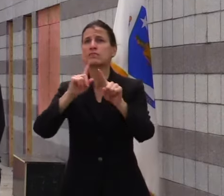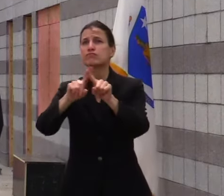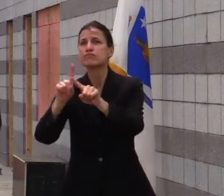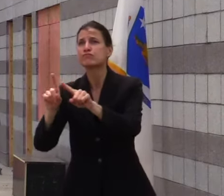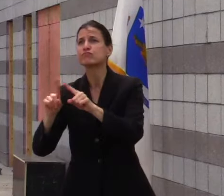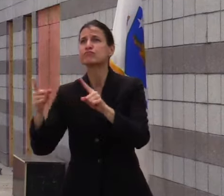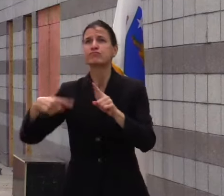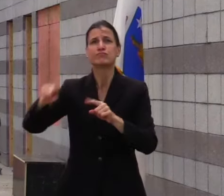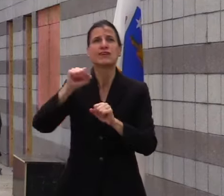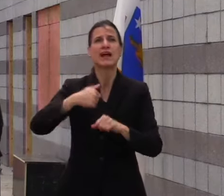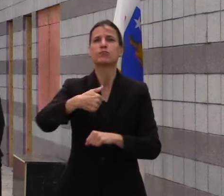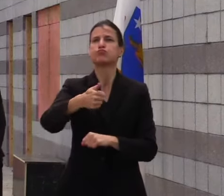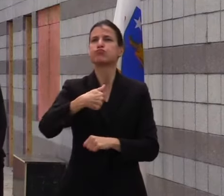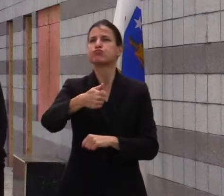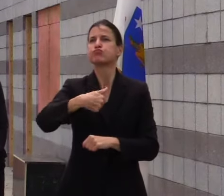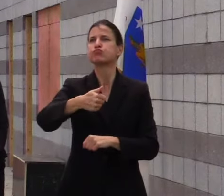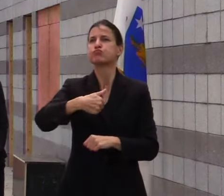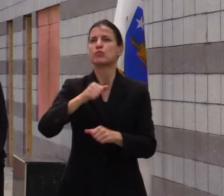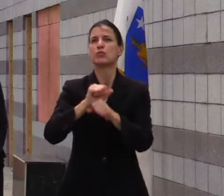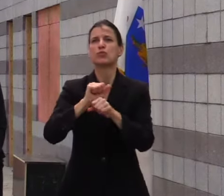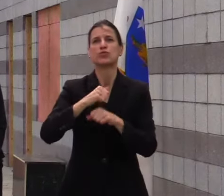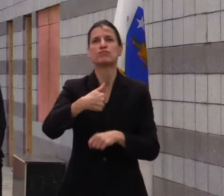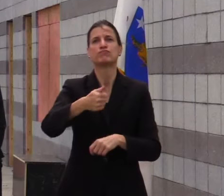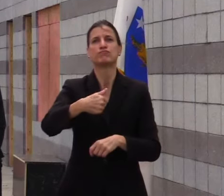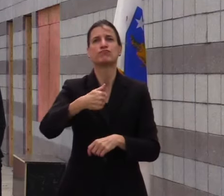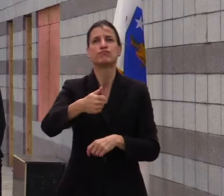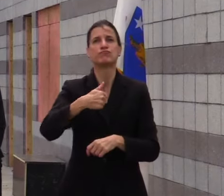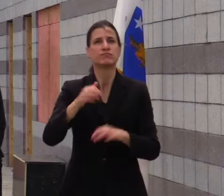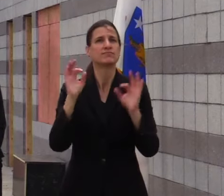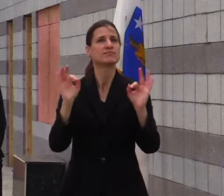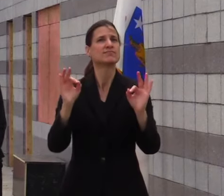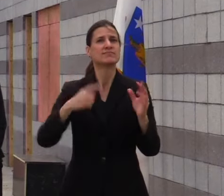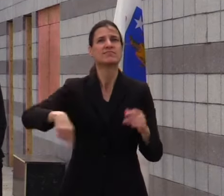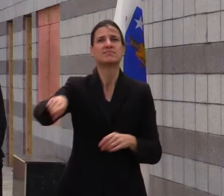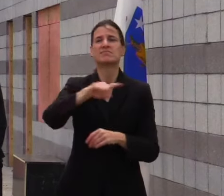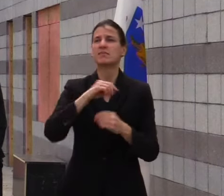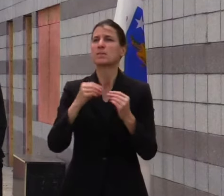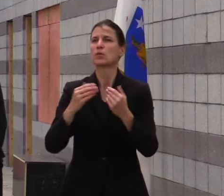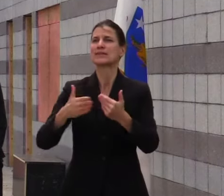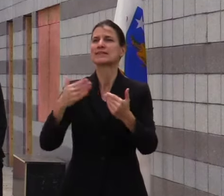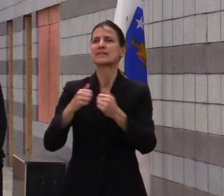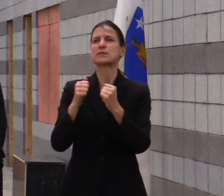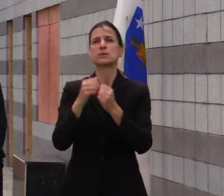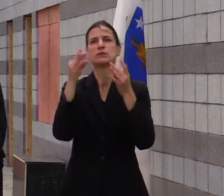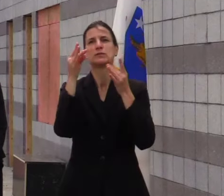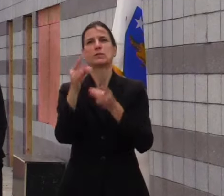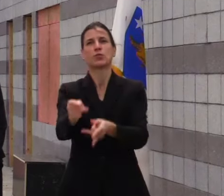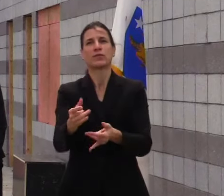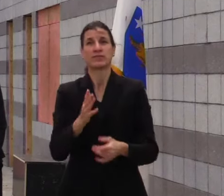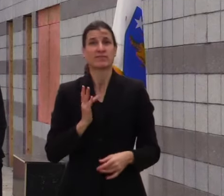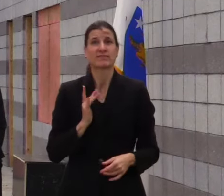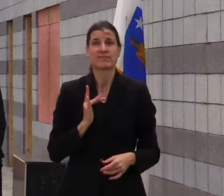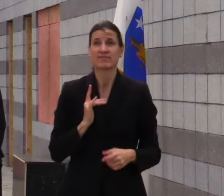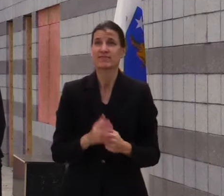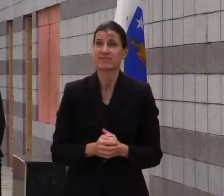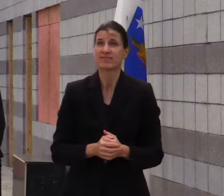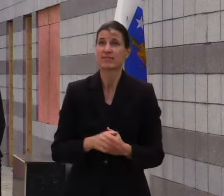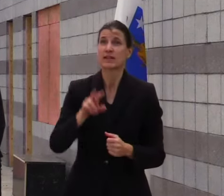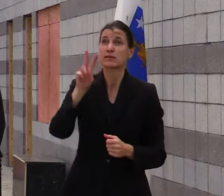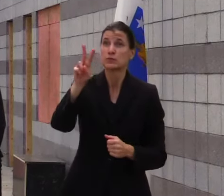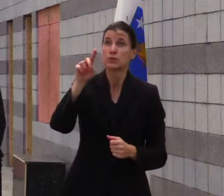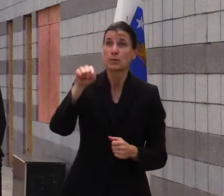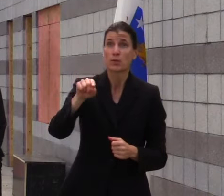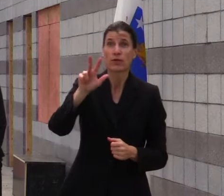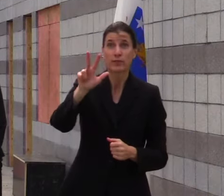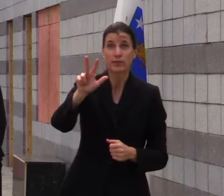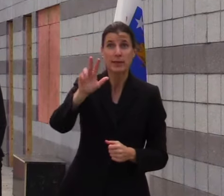opportunities across our public transportation system. This $2.3 billion project extends the northern end of the Green